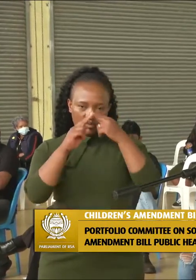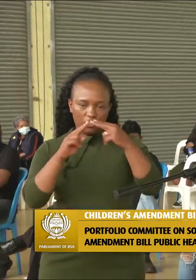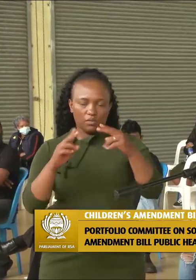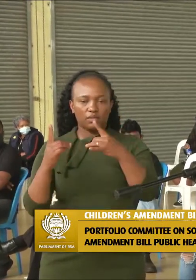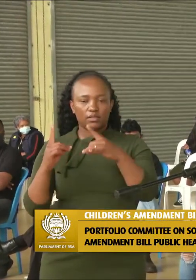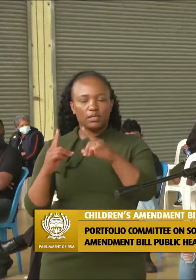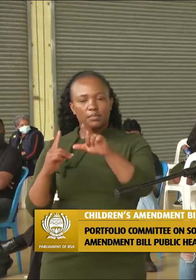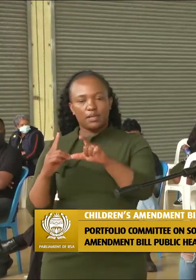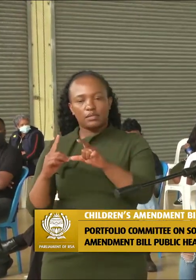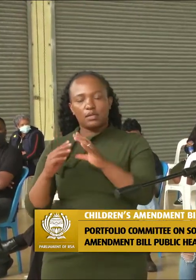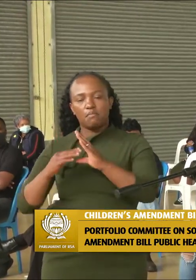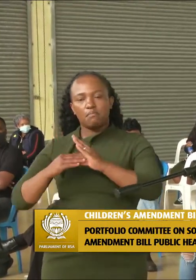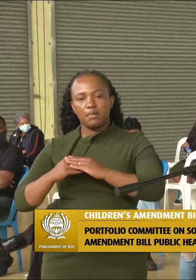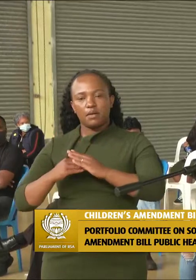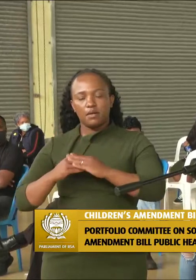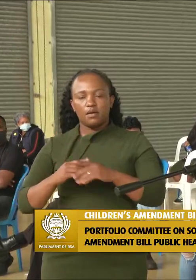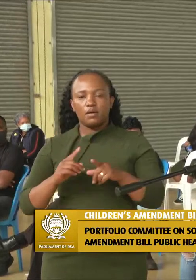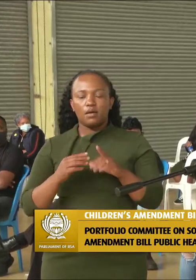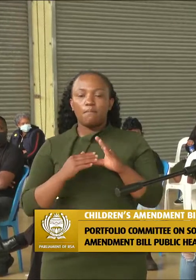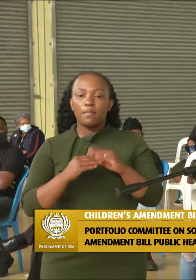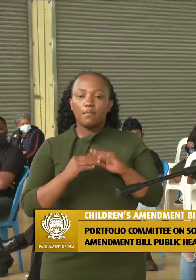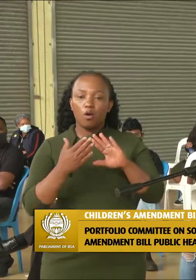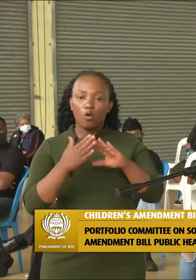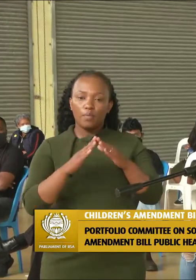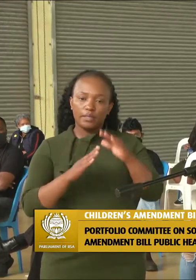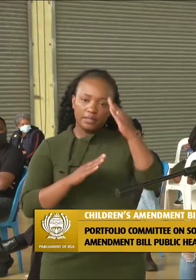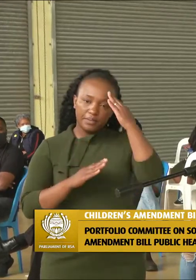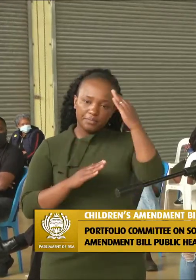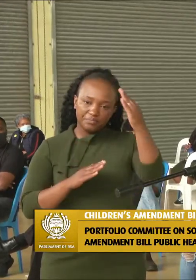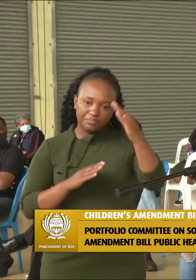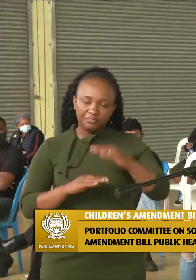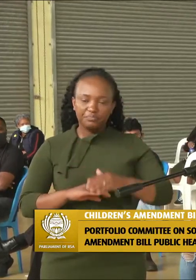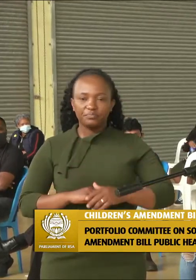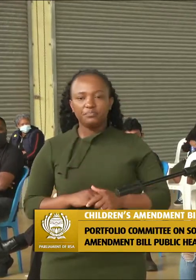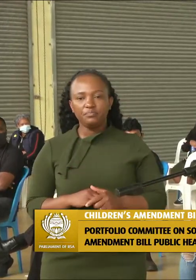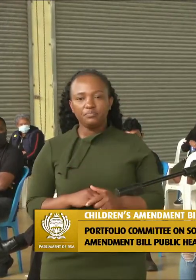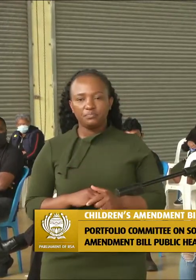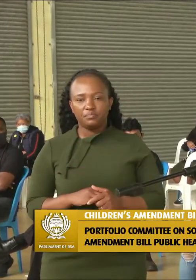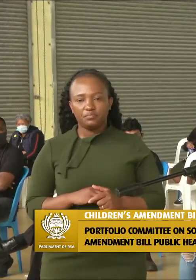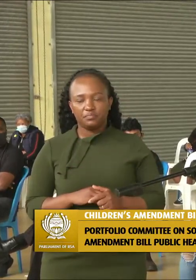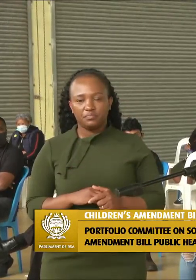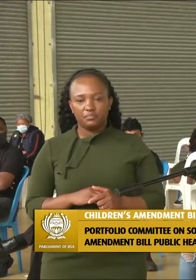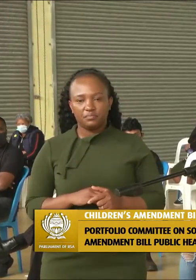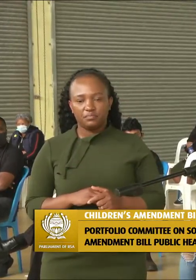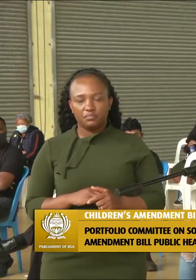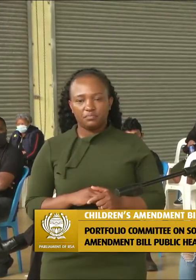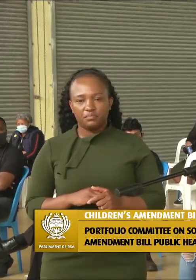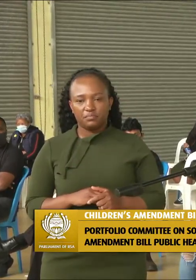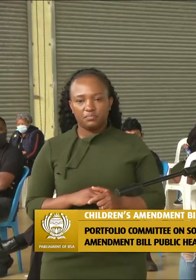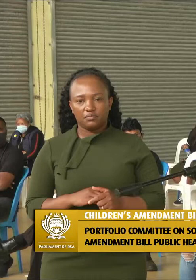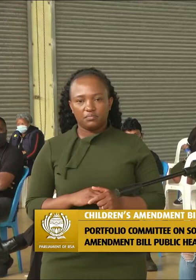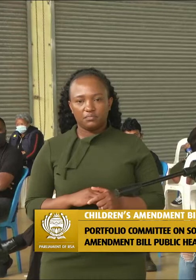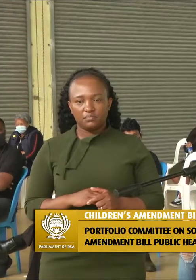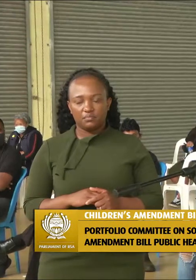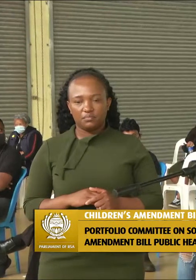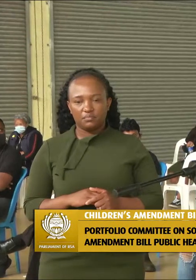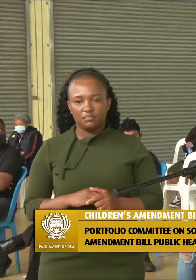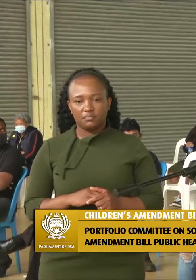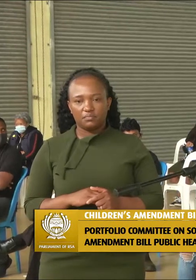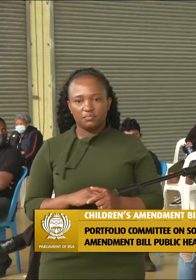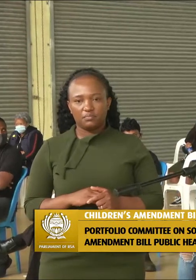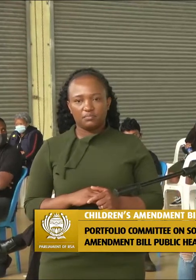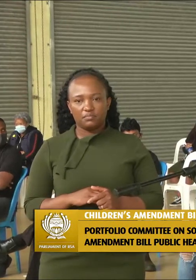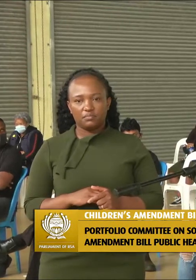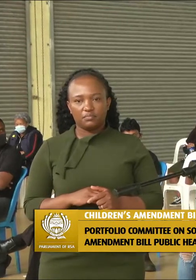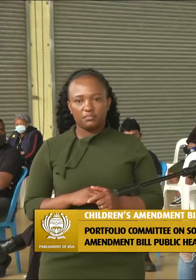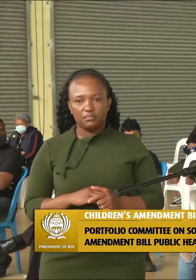Honorable members, and the members of the community. Ngibonge bonke, nginibingelele nonke namalungu ekomiti nomphakathi